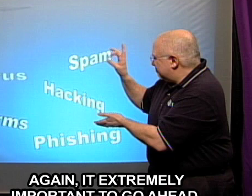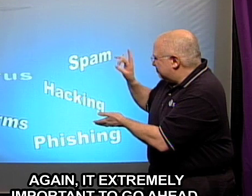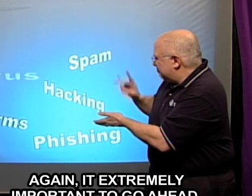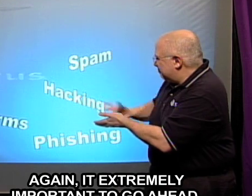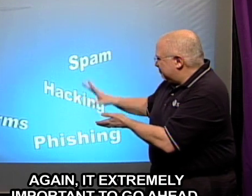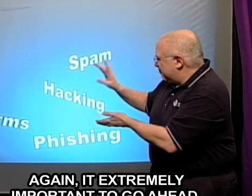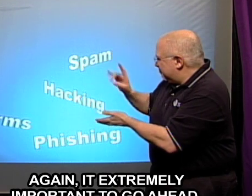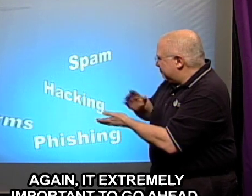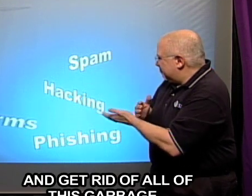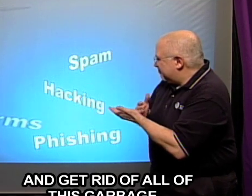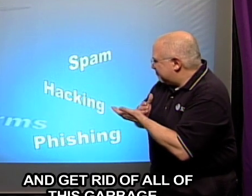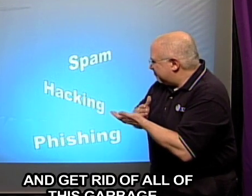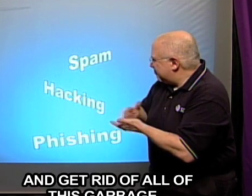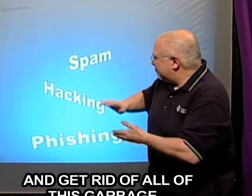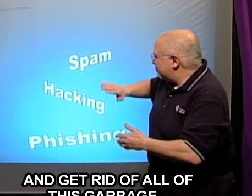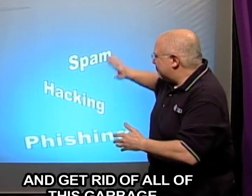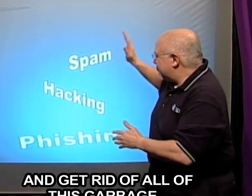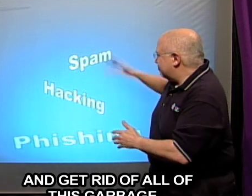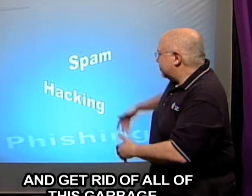extremely important to go ahead and get rid of all of this garbage